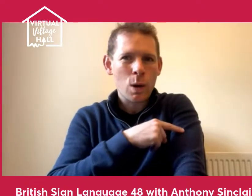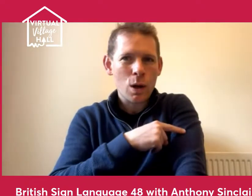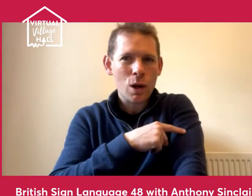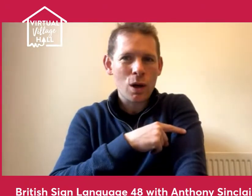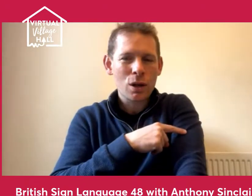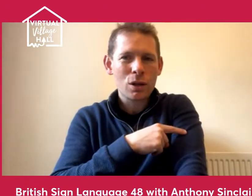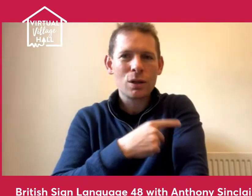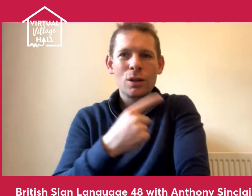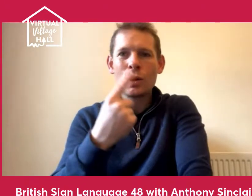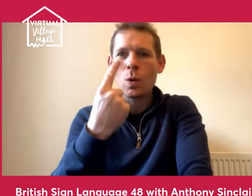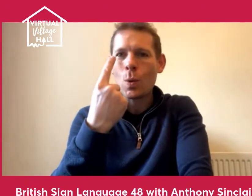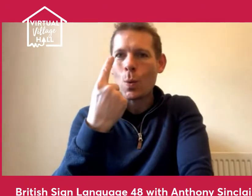How long?